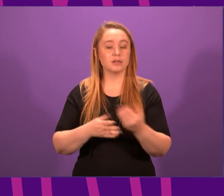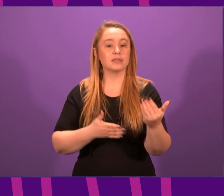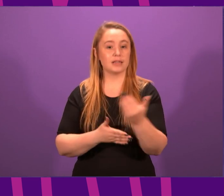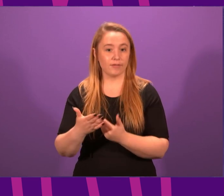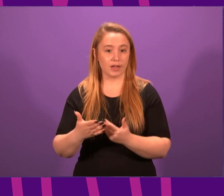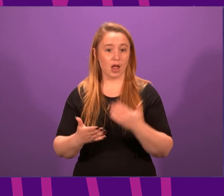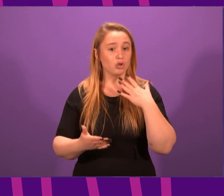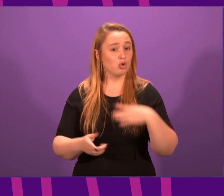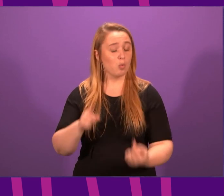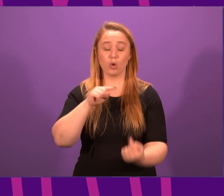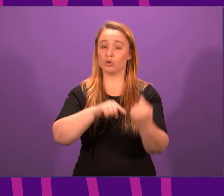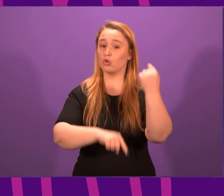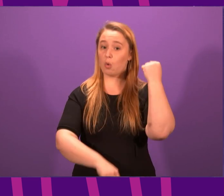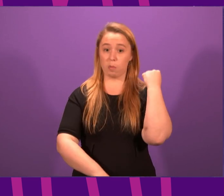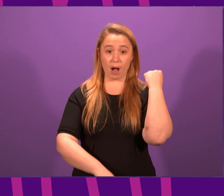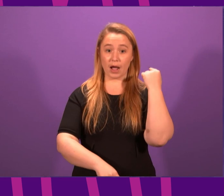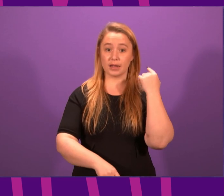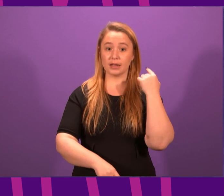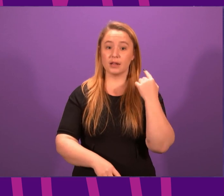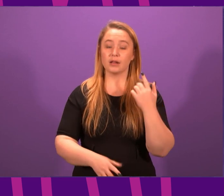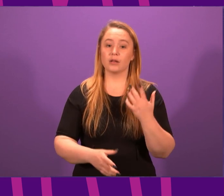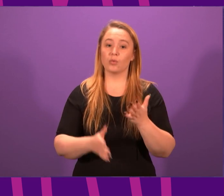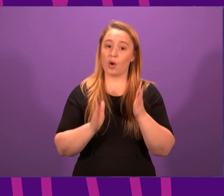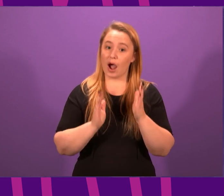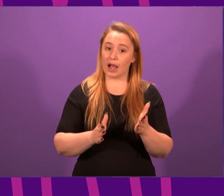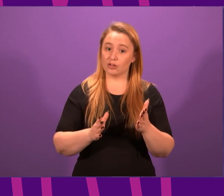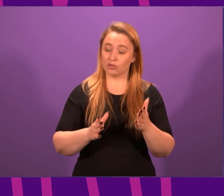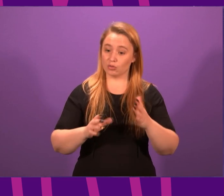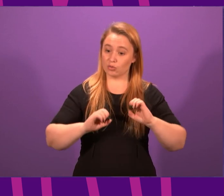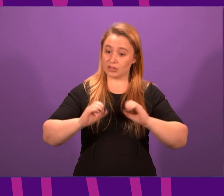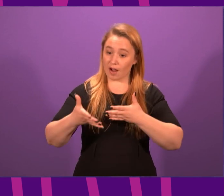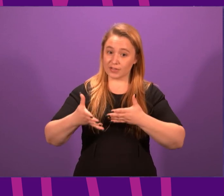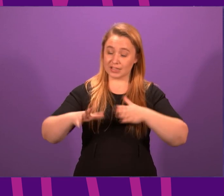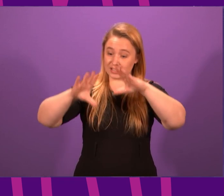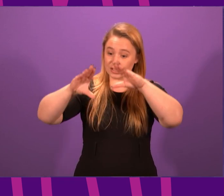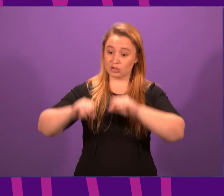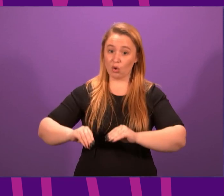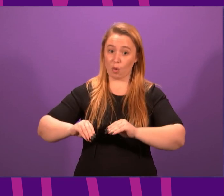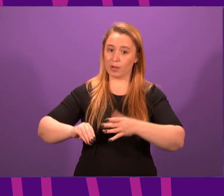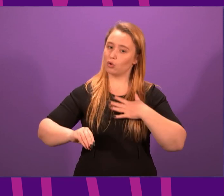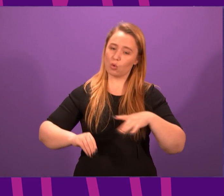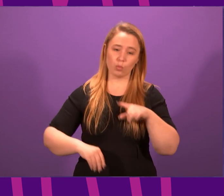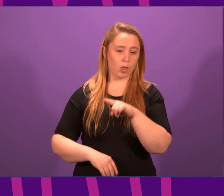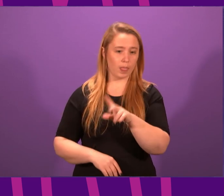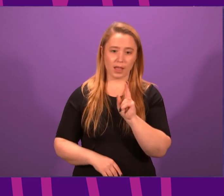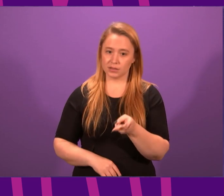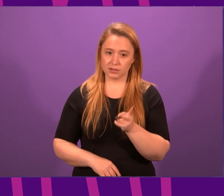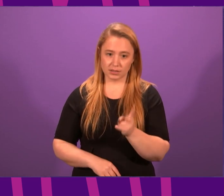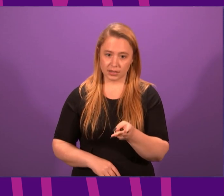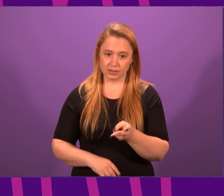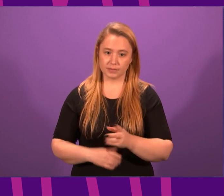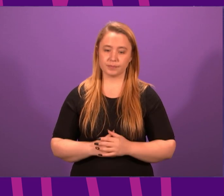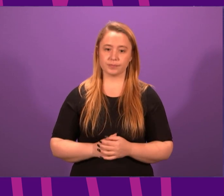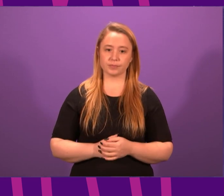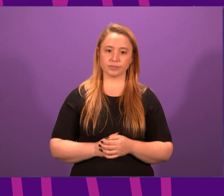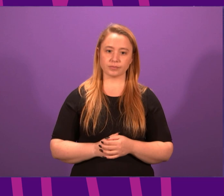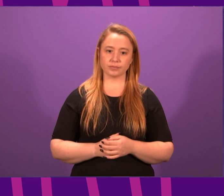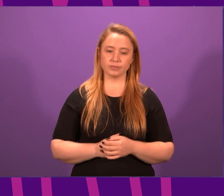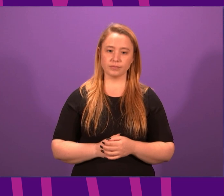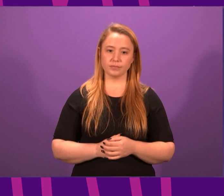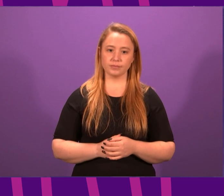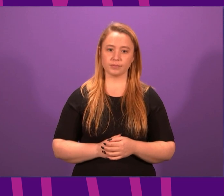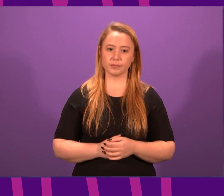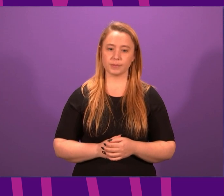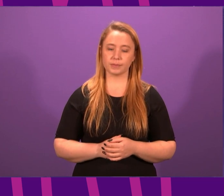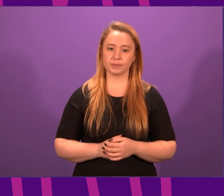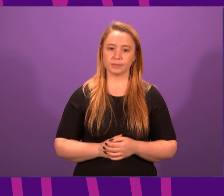a situation where we had to pause significant areas of healthcare in our NHS in order to deal with the first phase of the